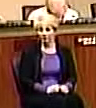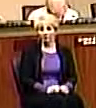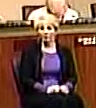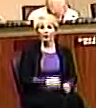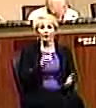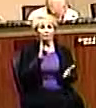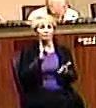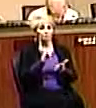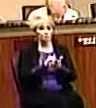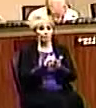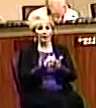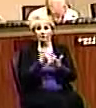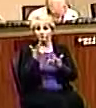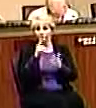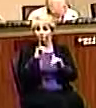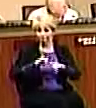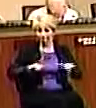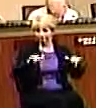That's an elementary fact.